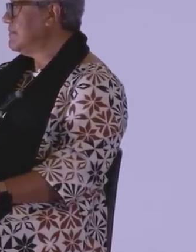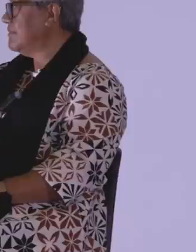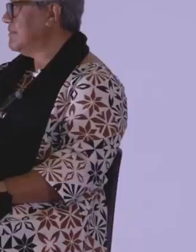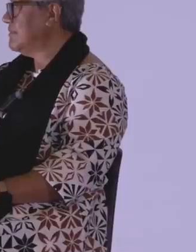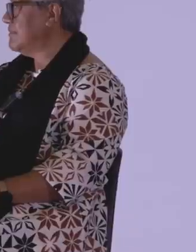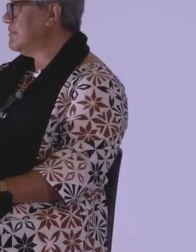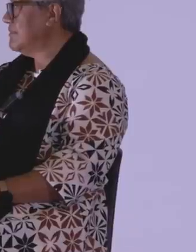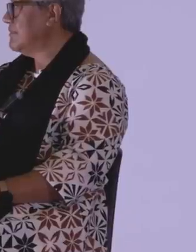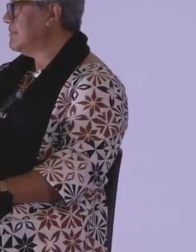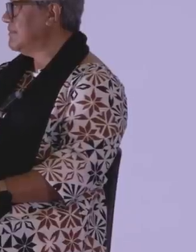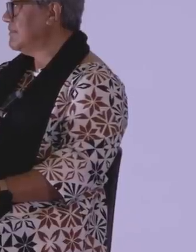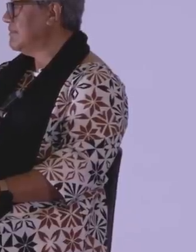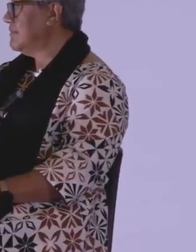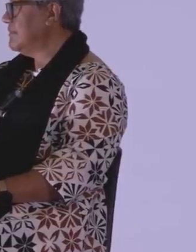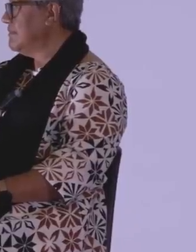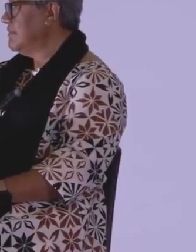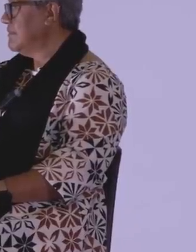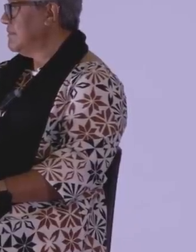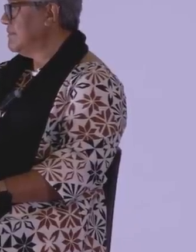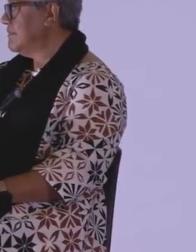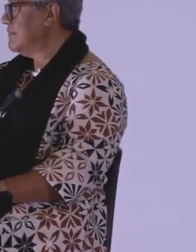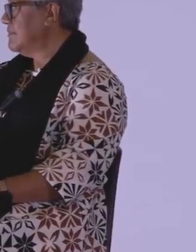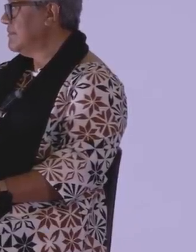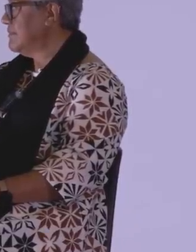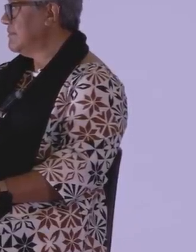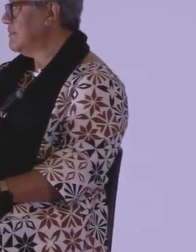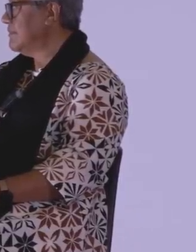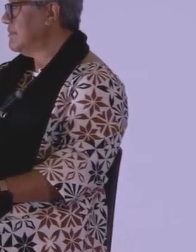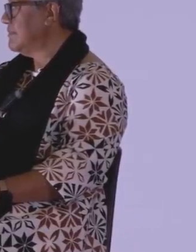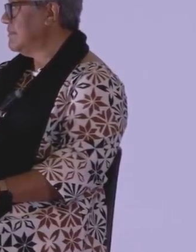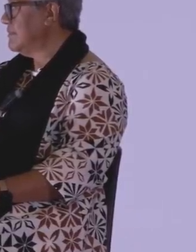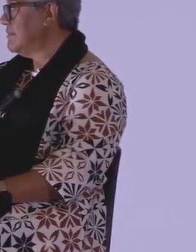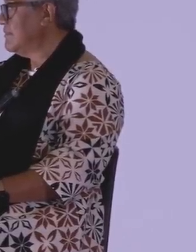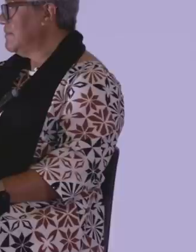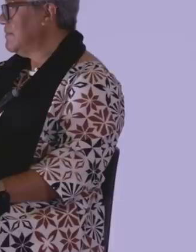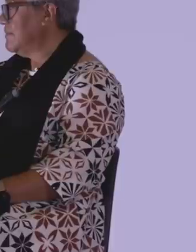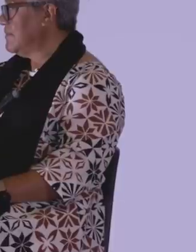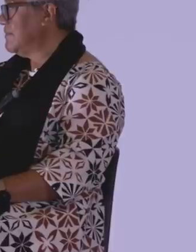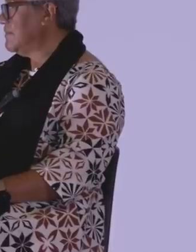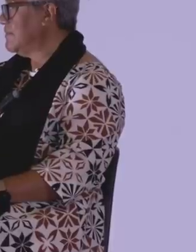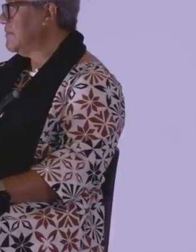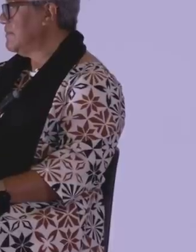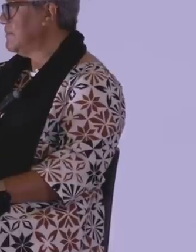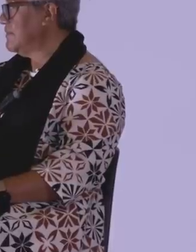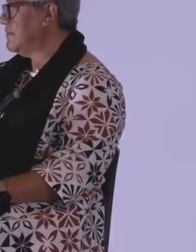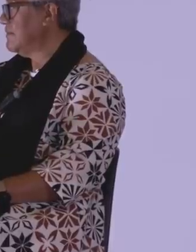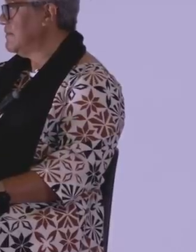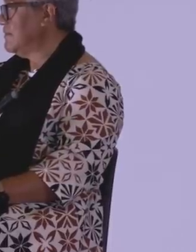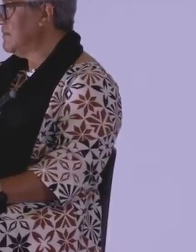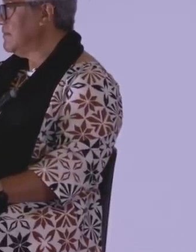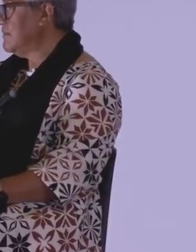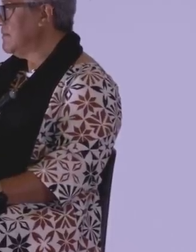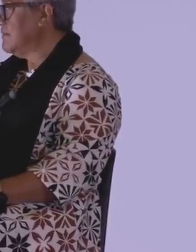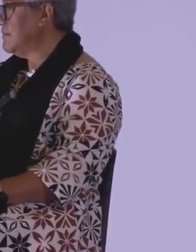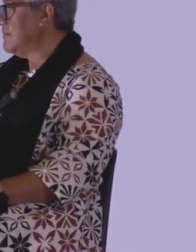what chief means, and has said previously that it's not about being